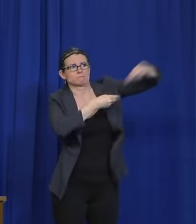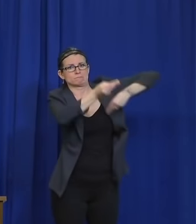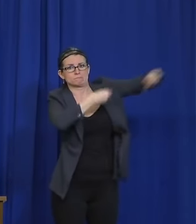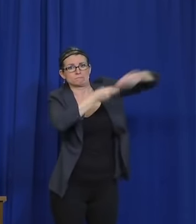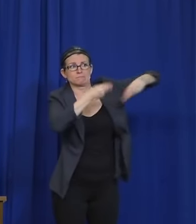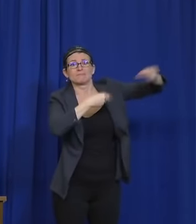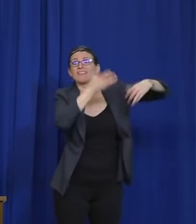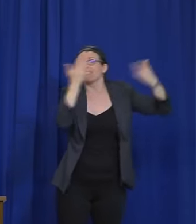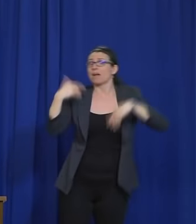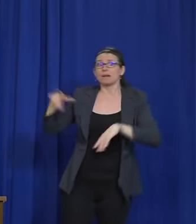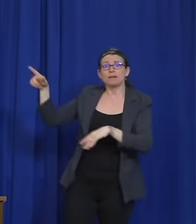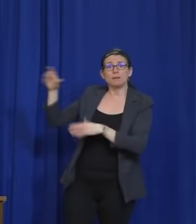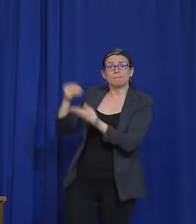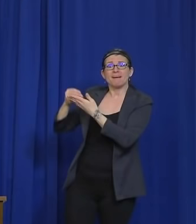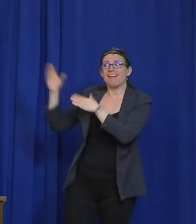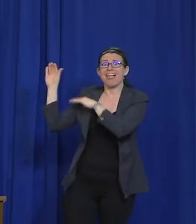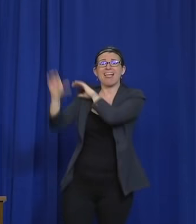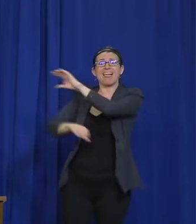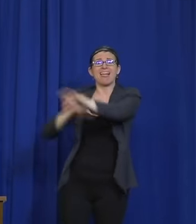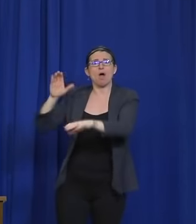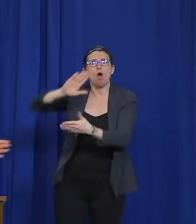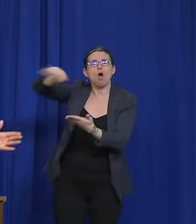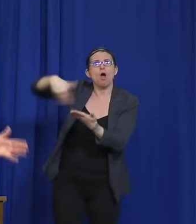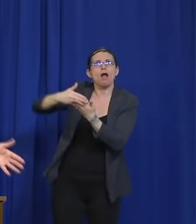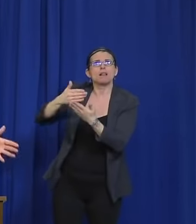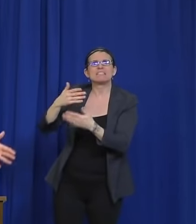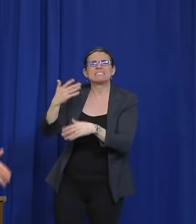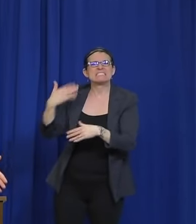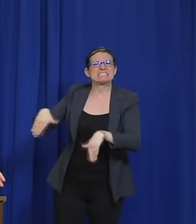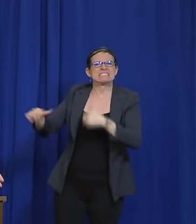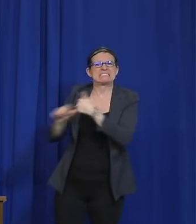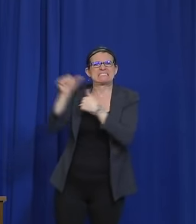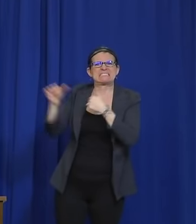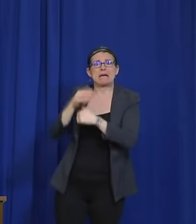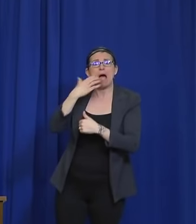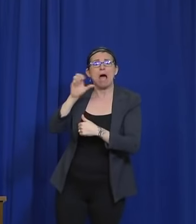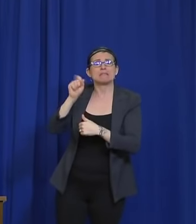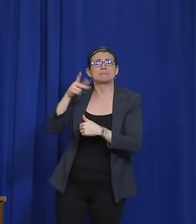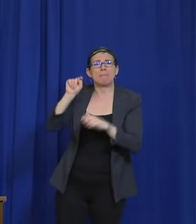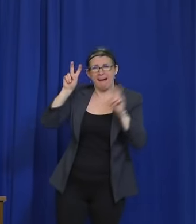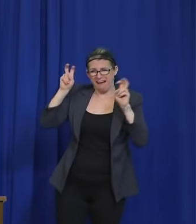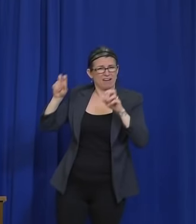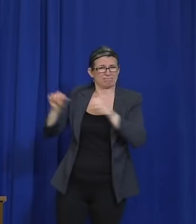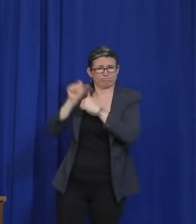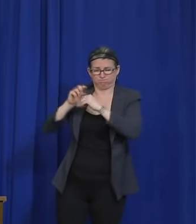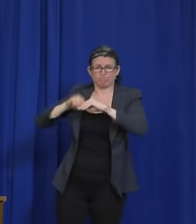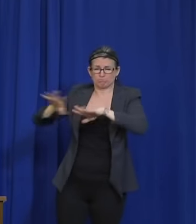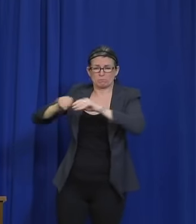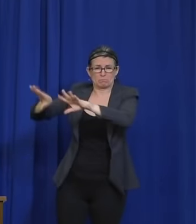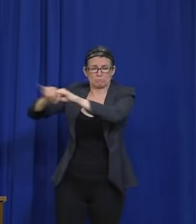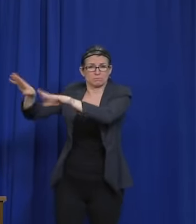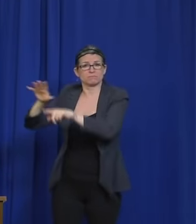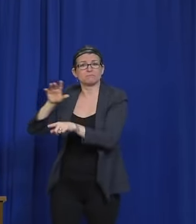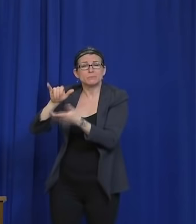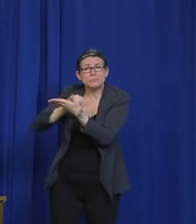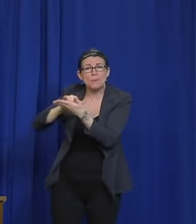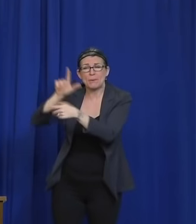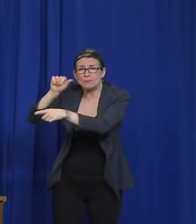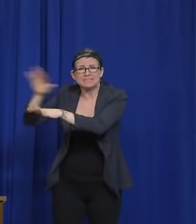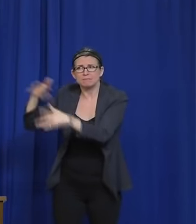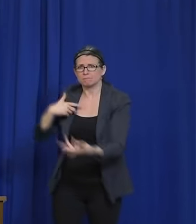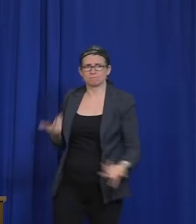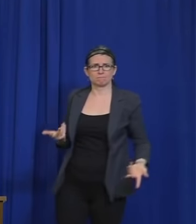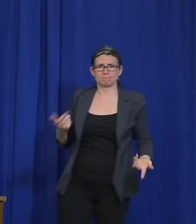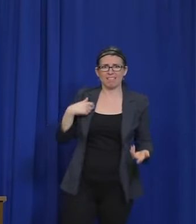prevent hotspots. So we are obviously continuing to seek the support from the federal government that other states have gotten. We're also